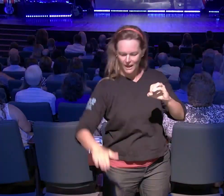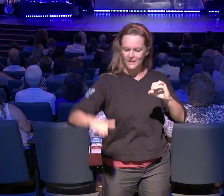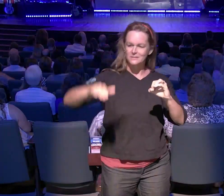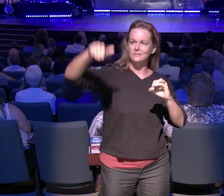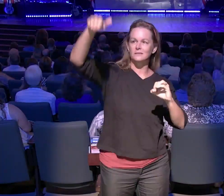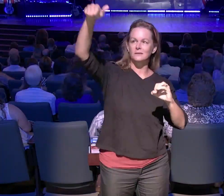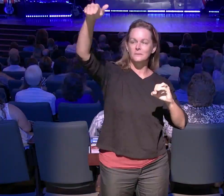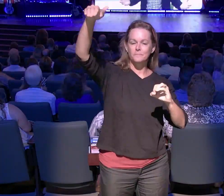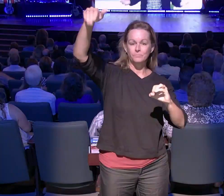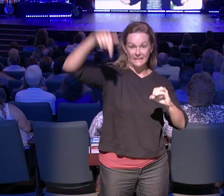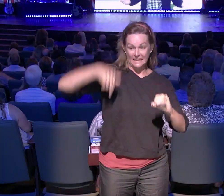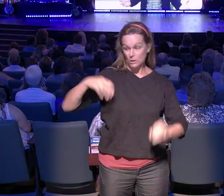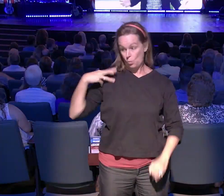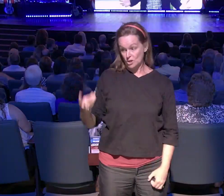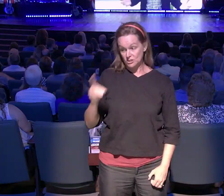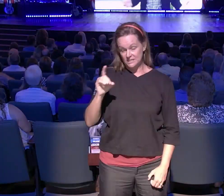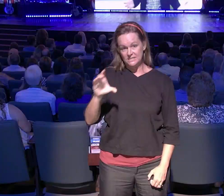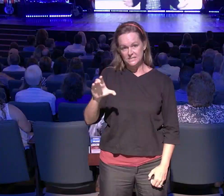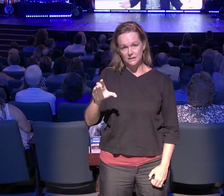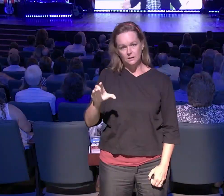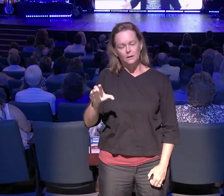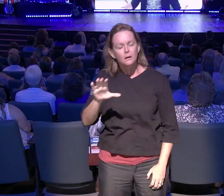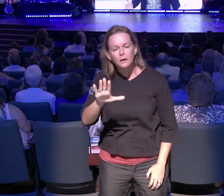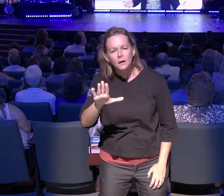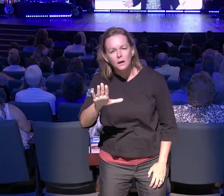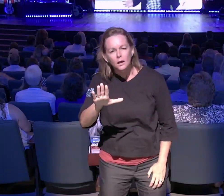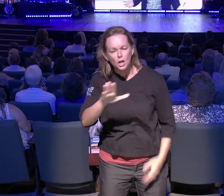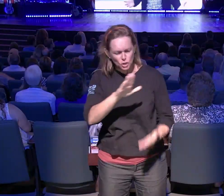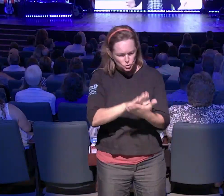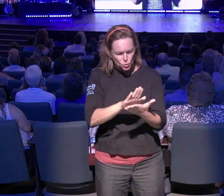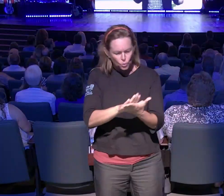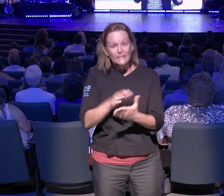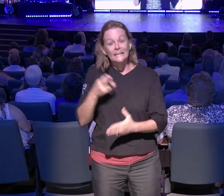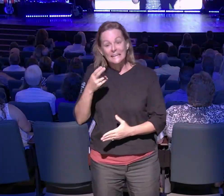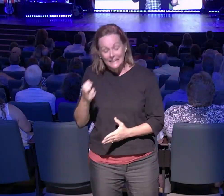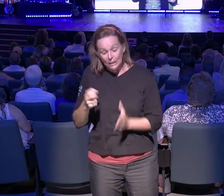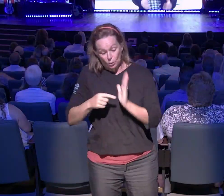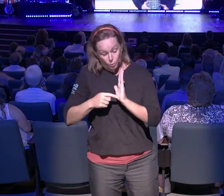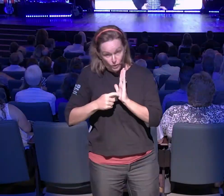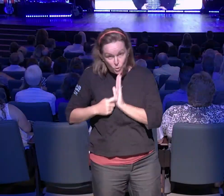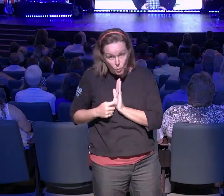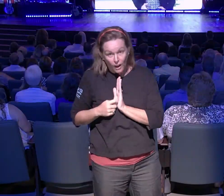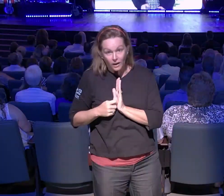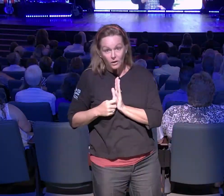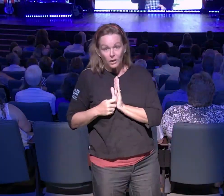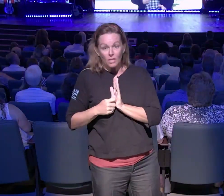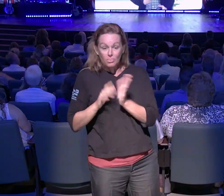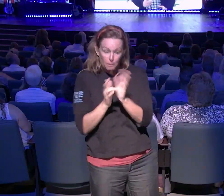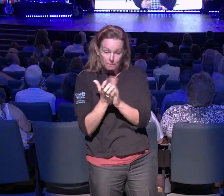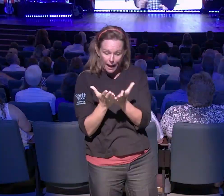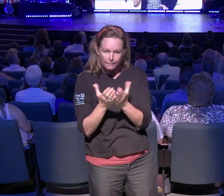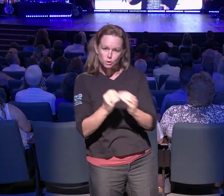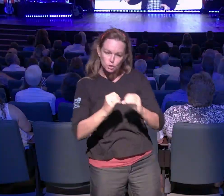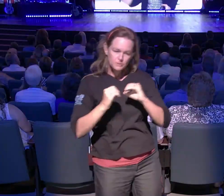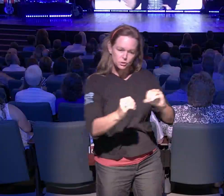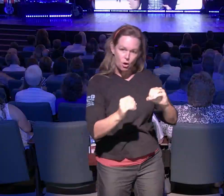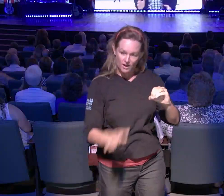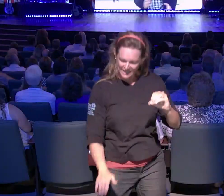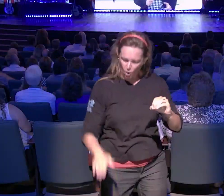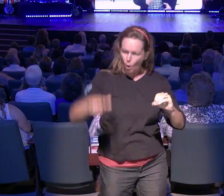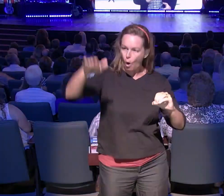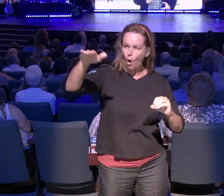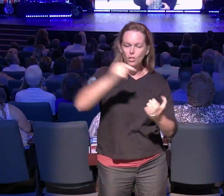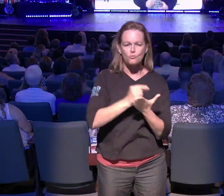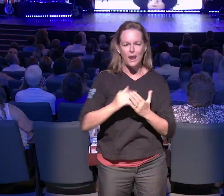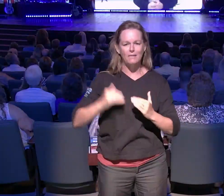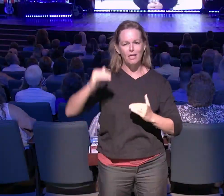in Washington, D.C. How's that for separation of church and state? But as I prayed about this weekend, there was one verse that the Lord kept bringing